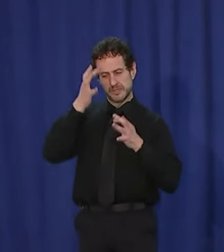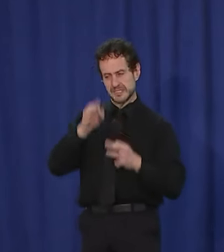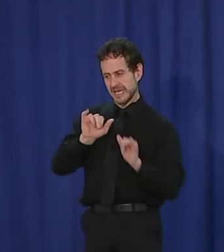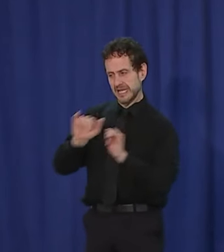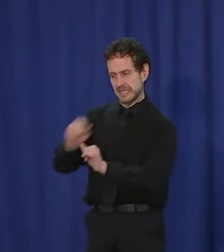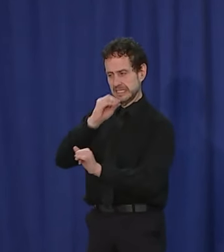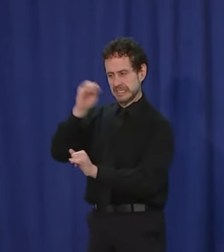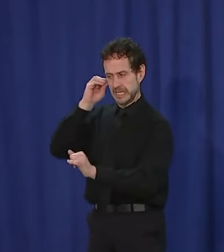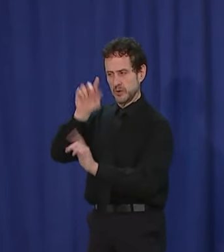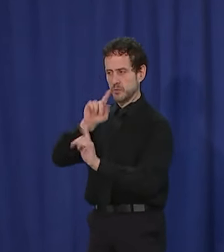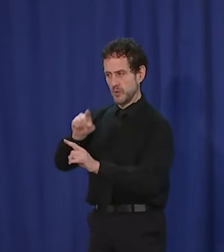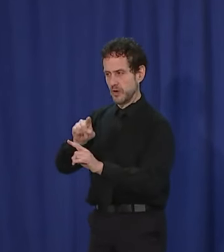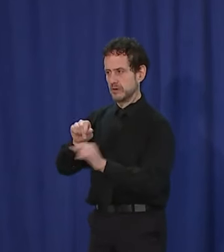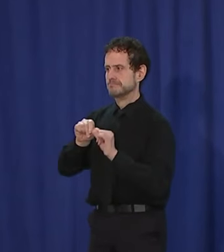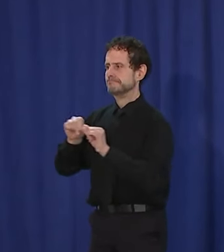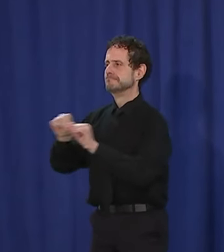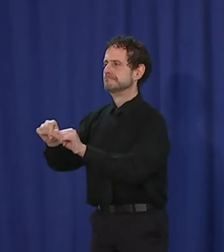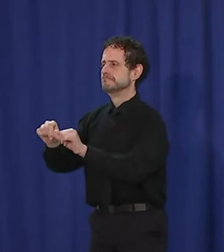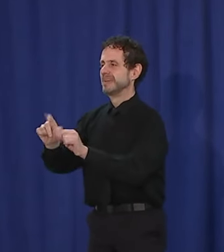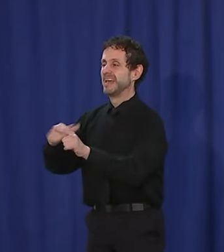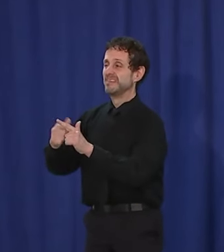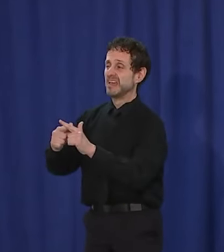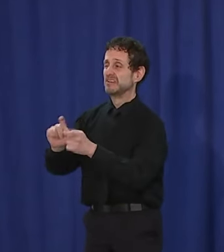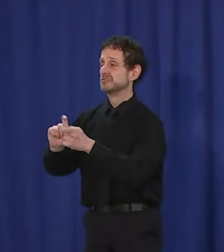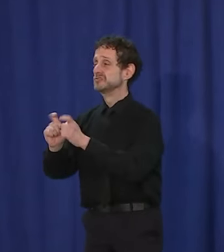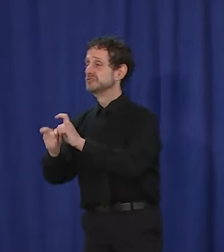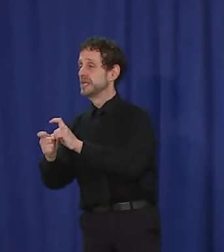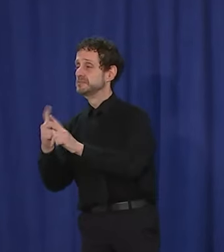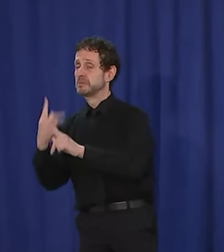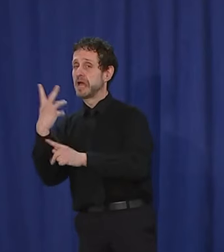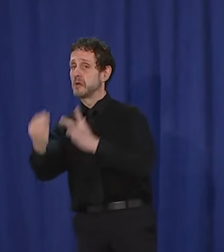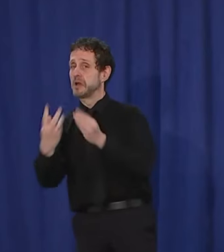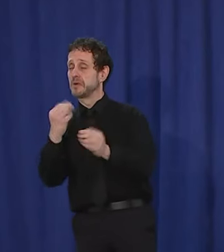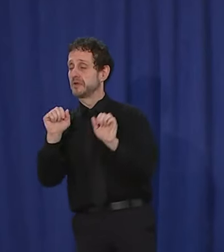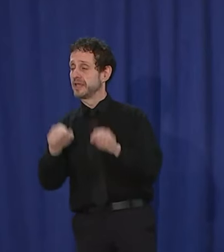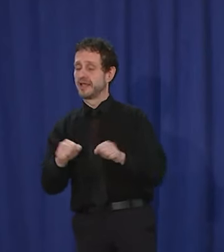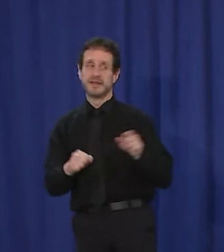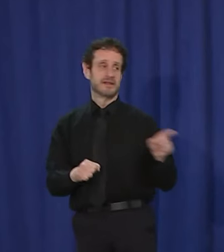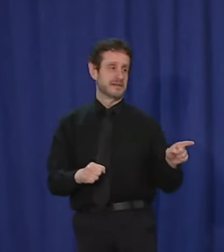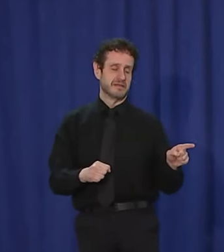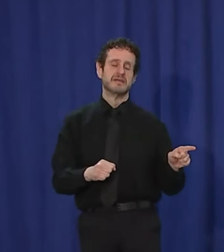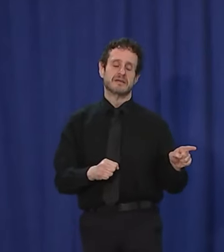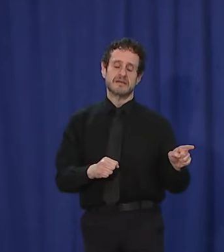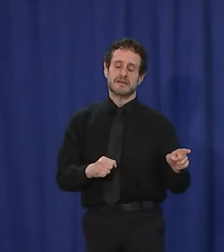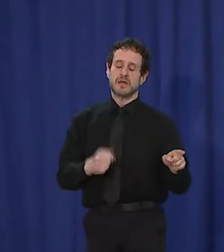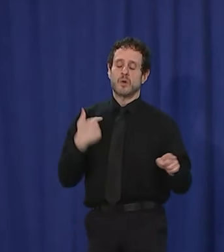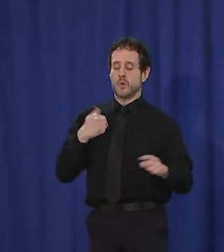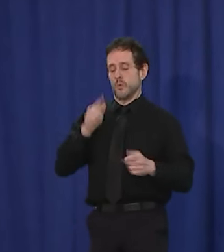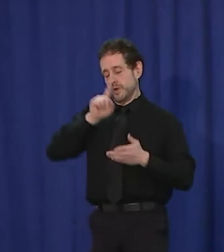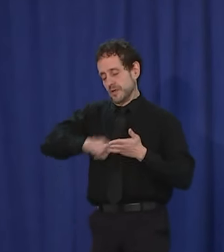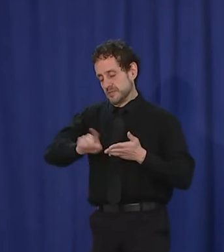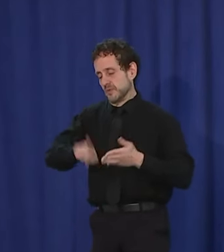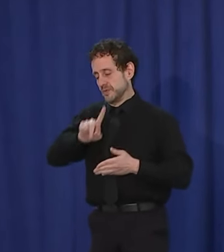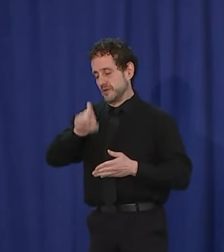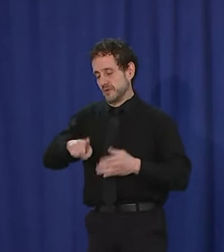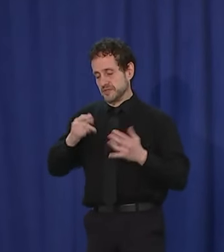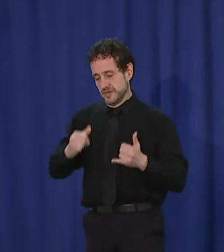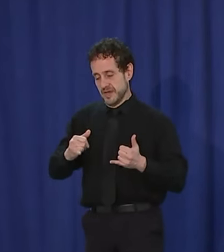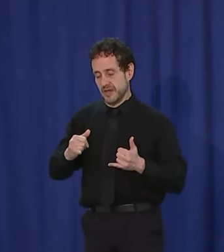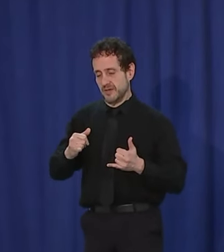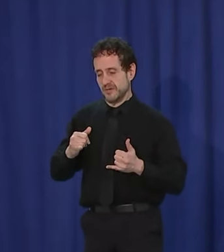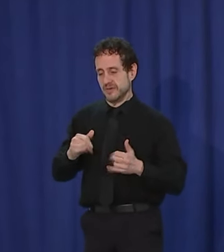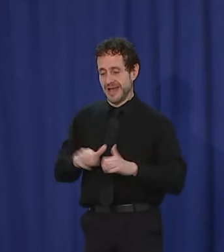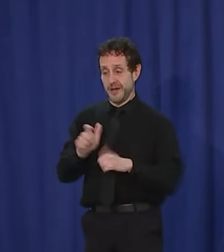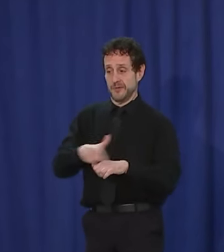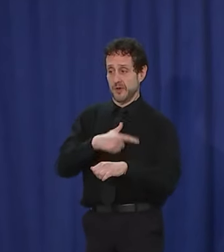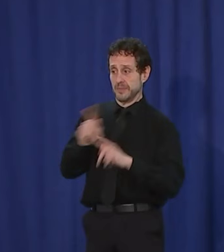out? Well, we're a long way away from that, and we are actually exploring that question now. We've